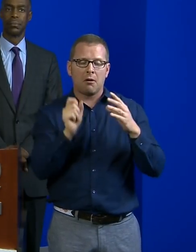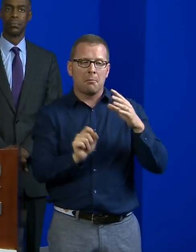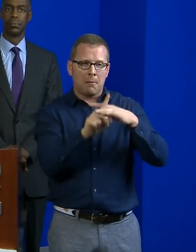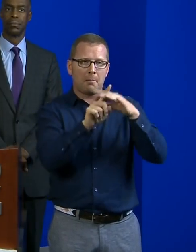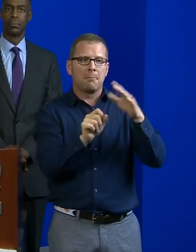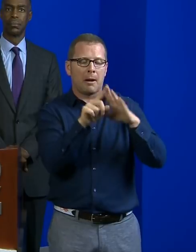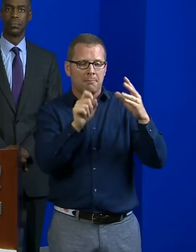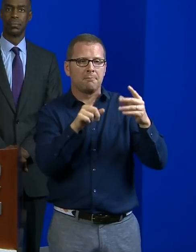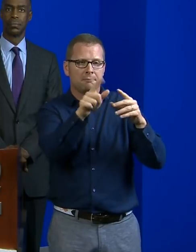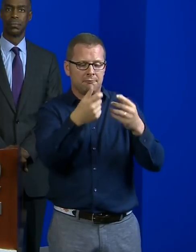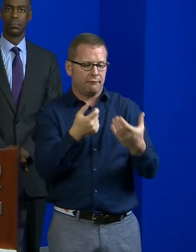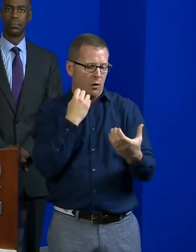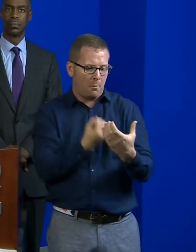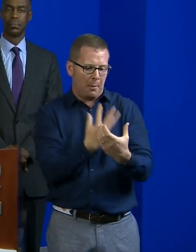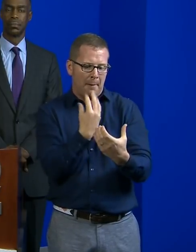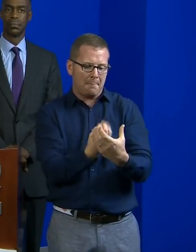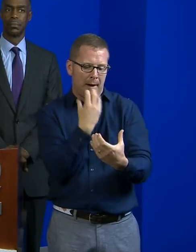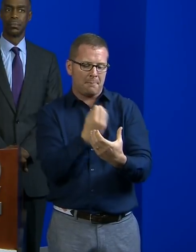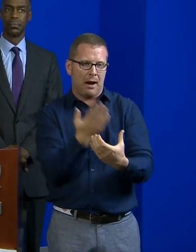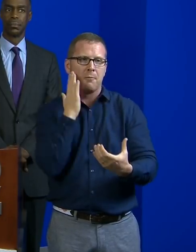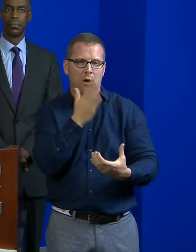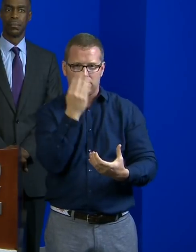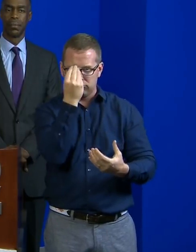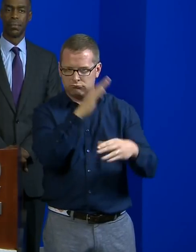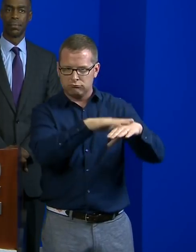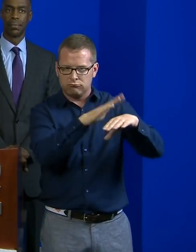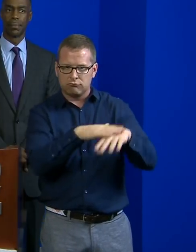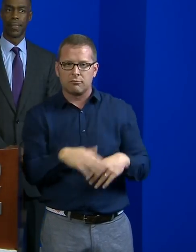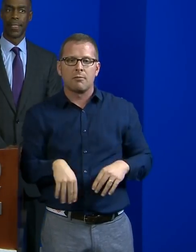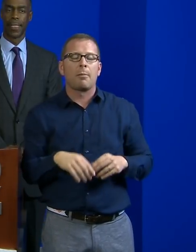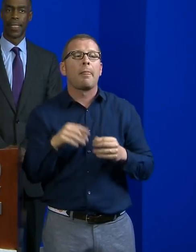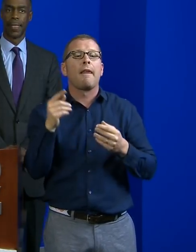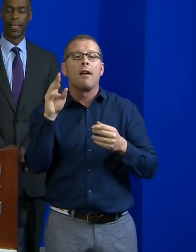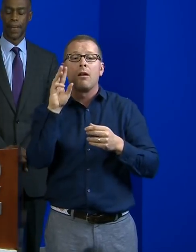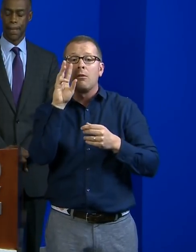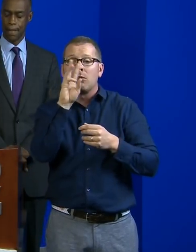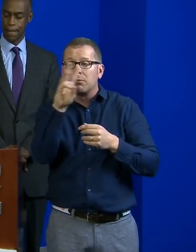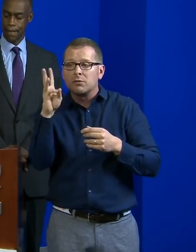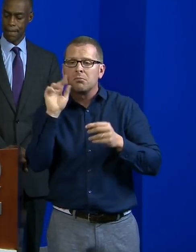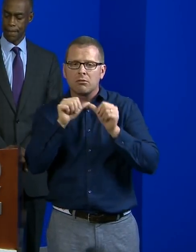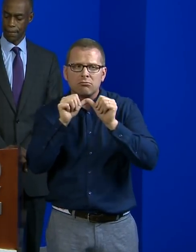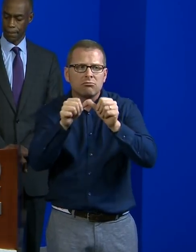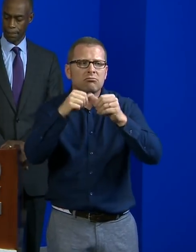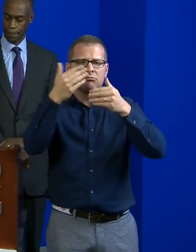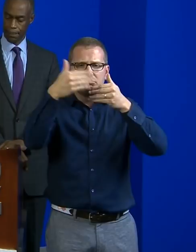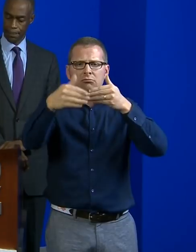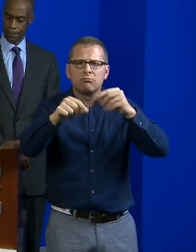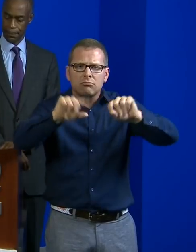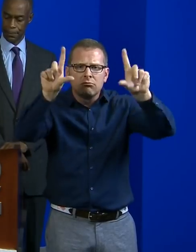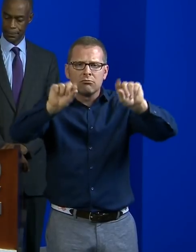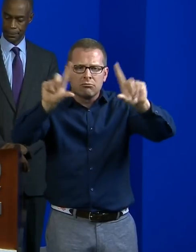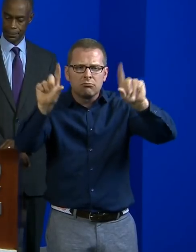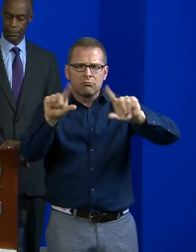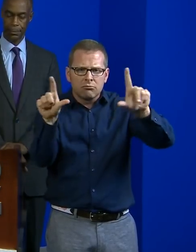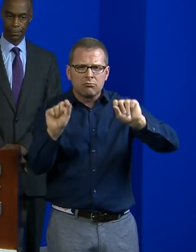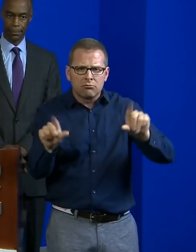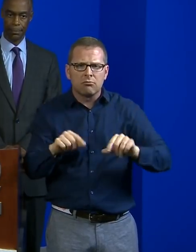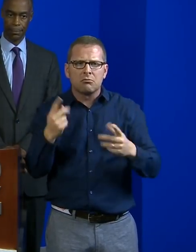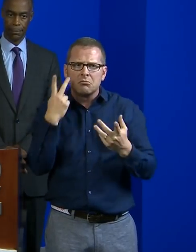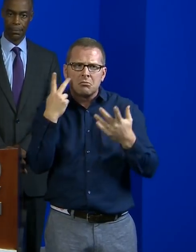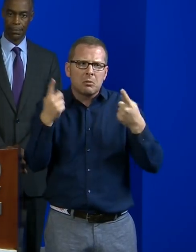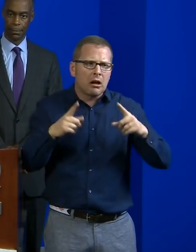shelter location, assistance services, and other important recovery information. Broward, please be ready,